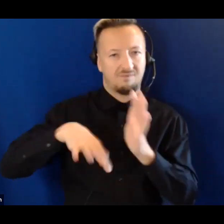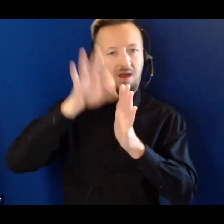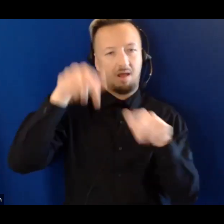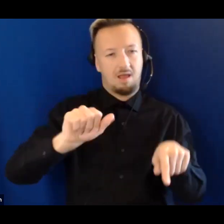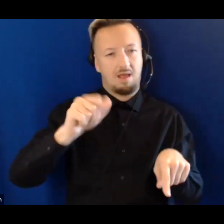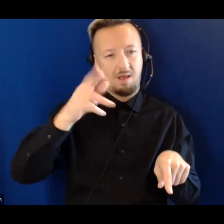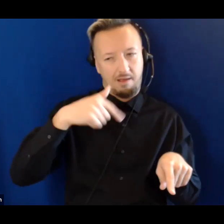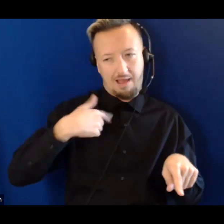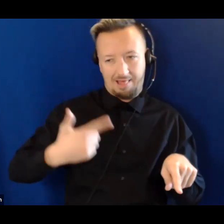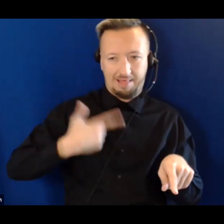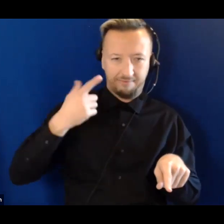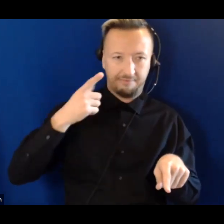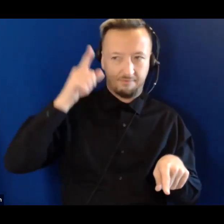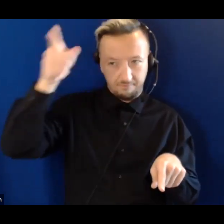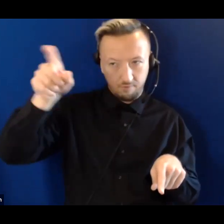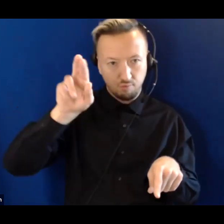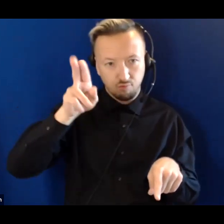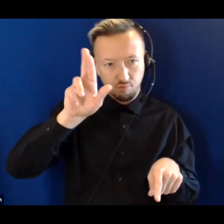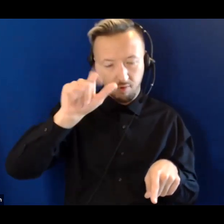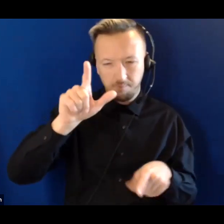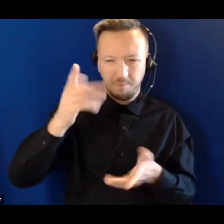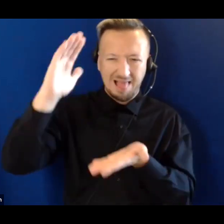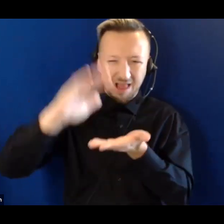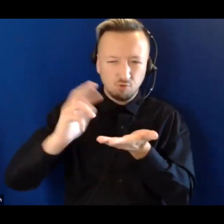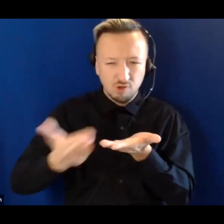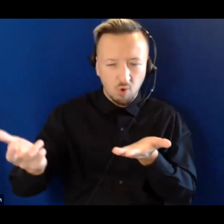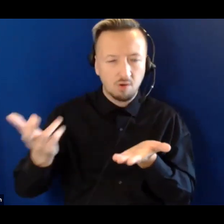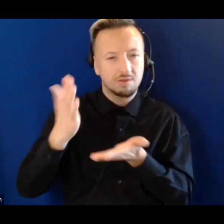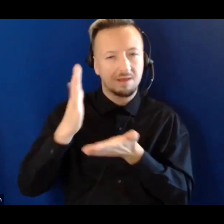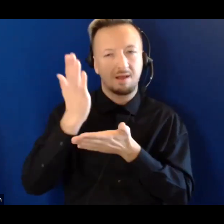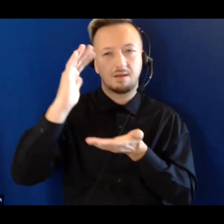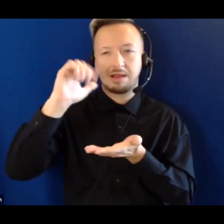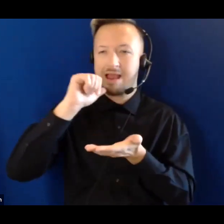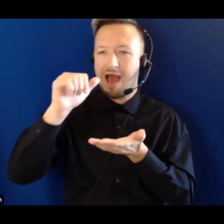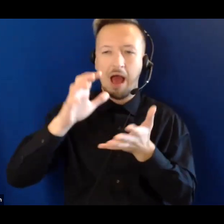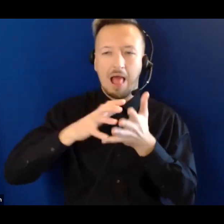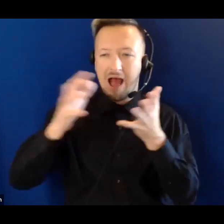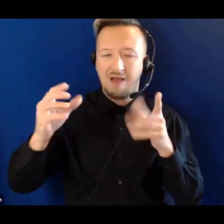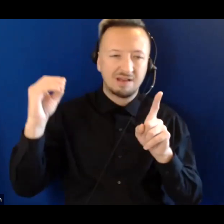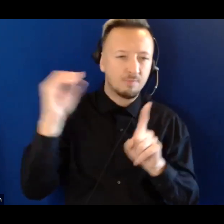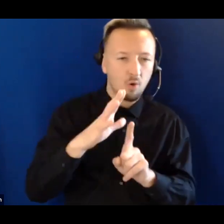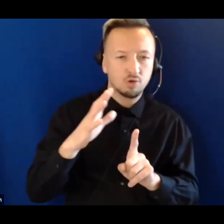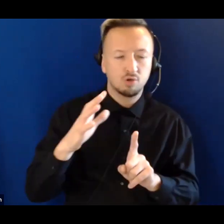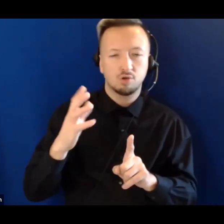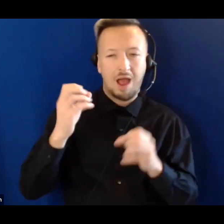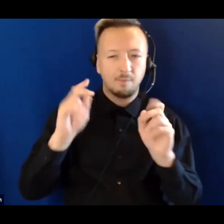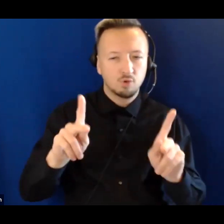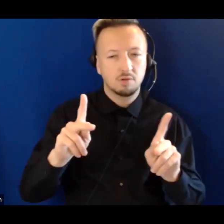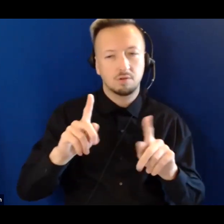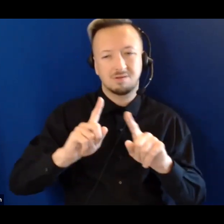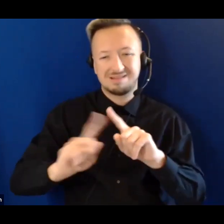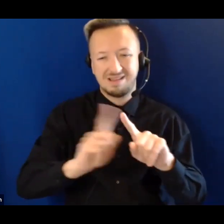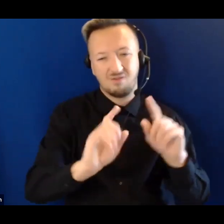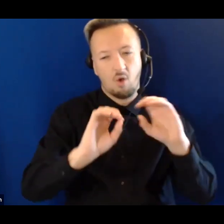in a rural area comes maybe less resources or less exposure to opportunities and to organizations